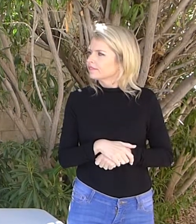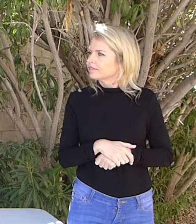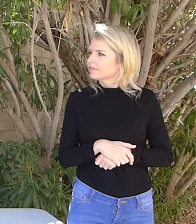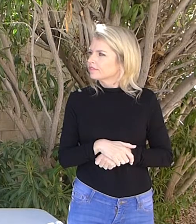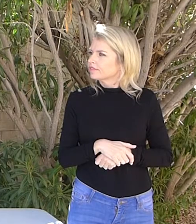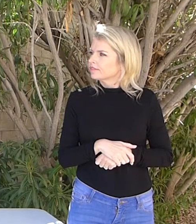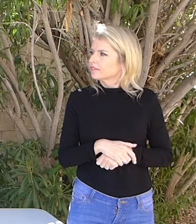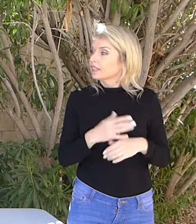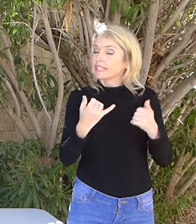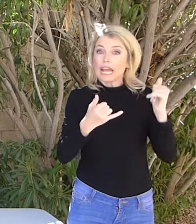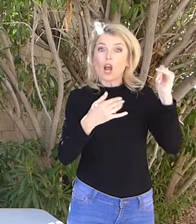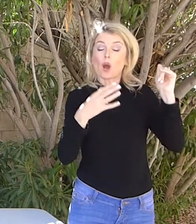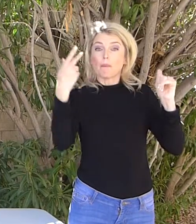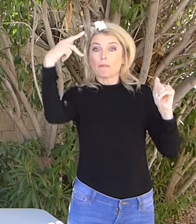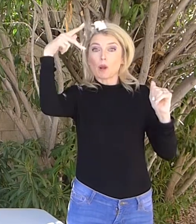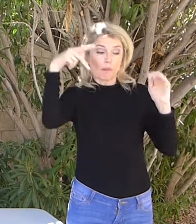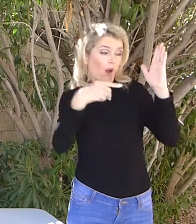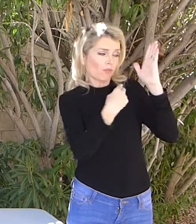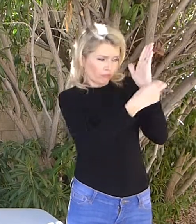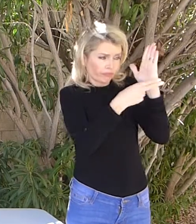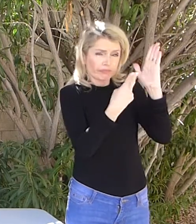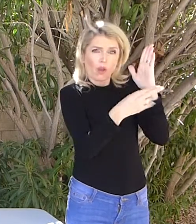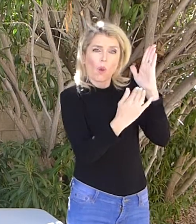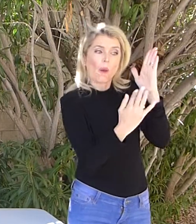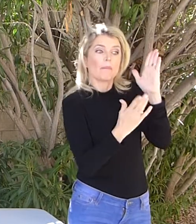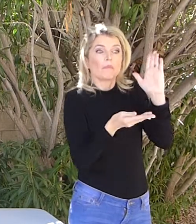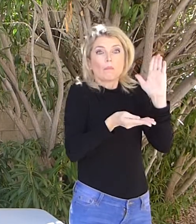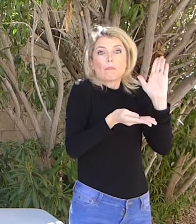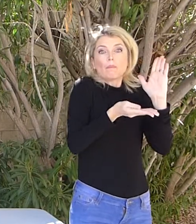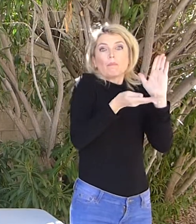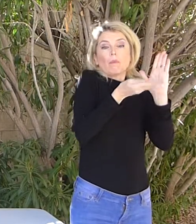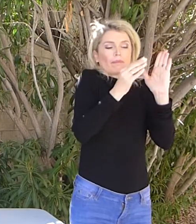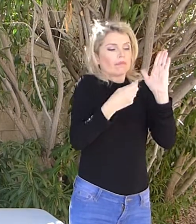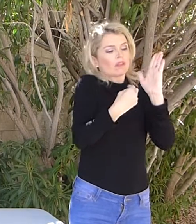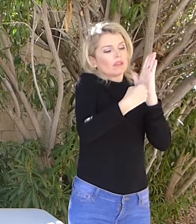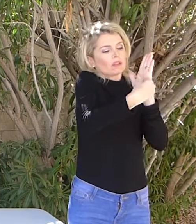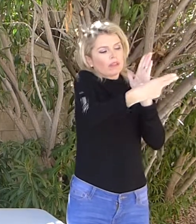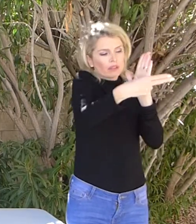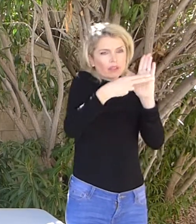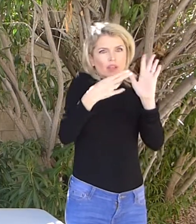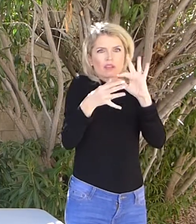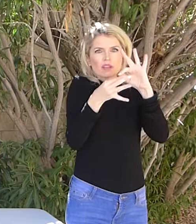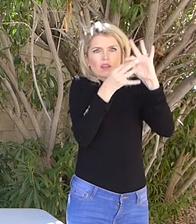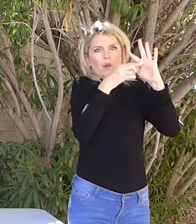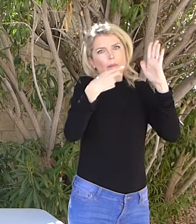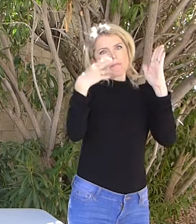Okay, and I'm going to bring the purple up into the blue.